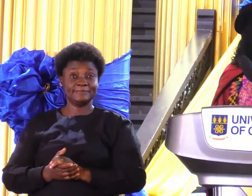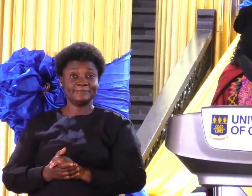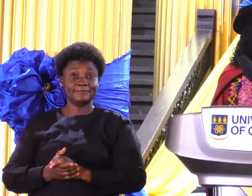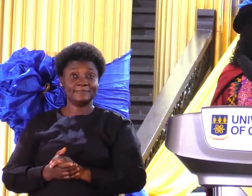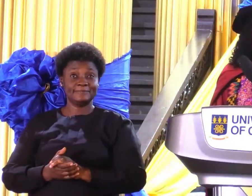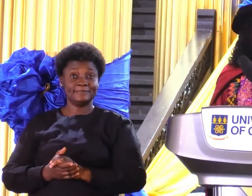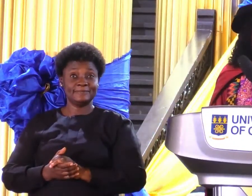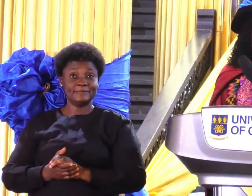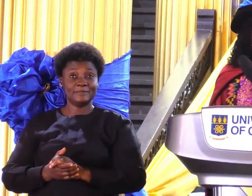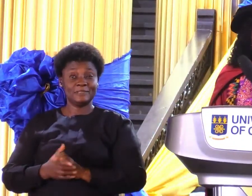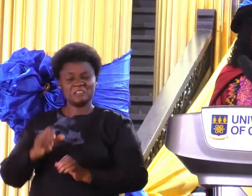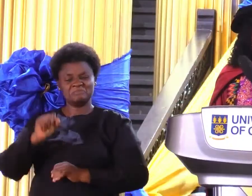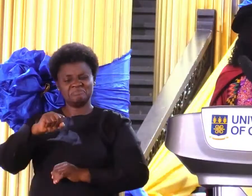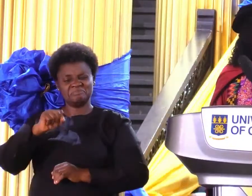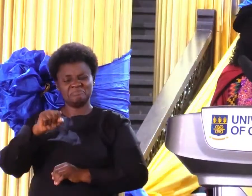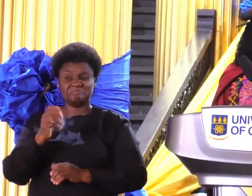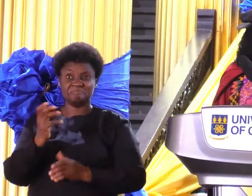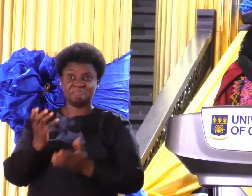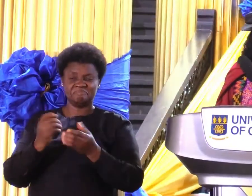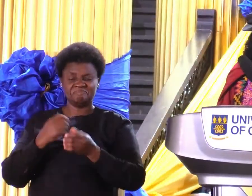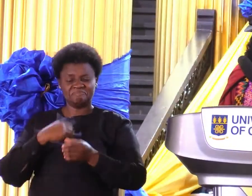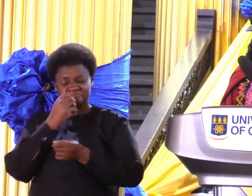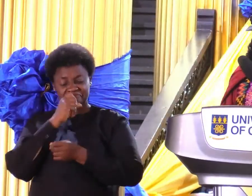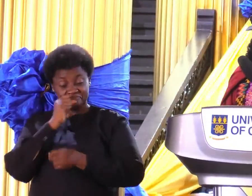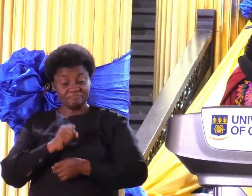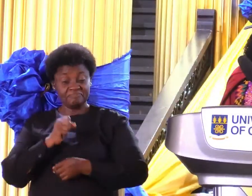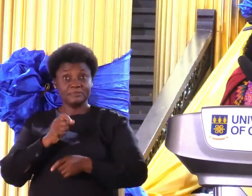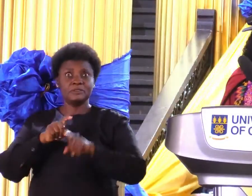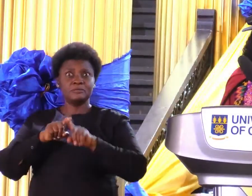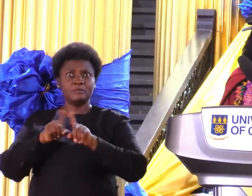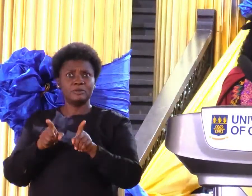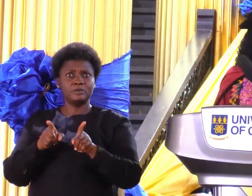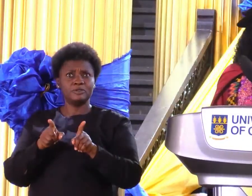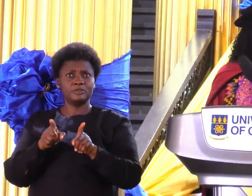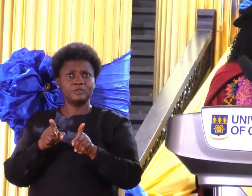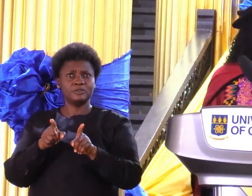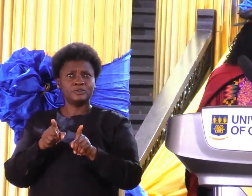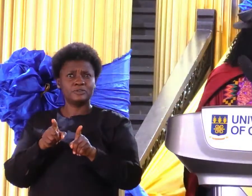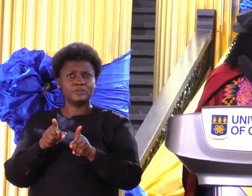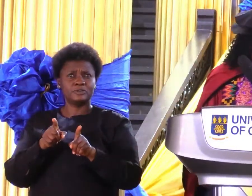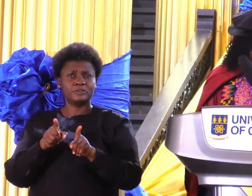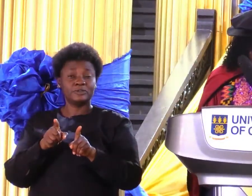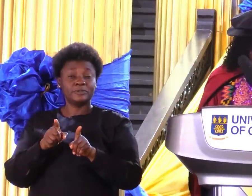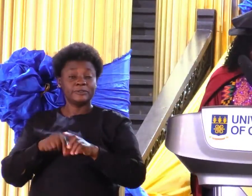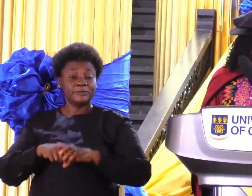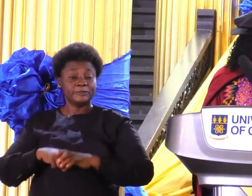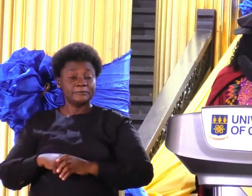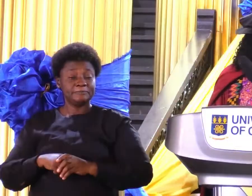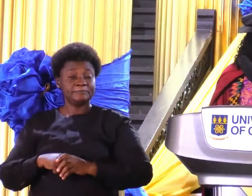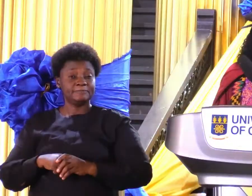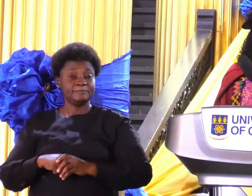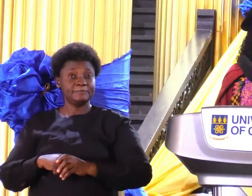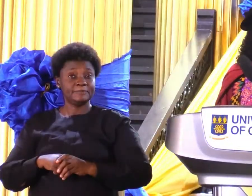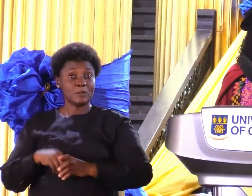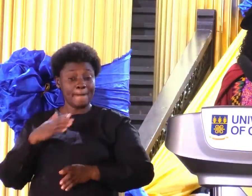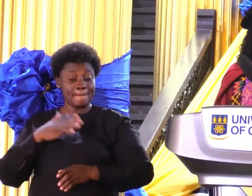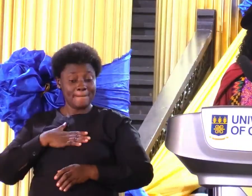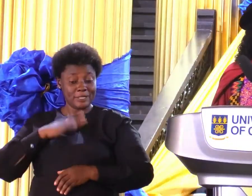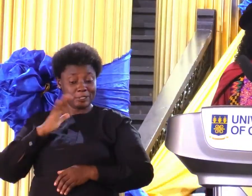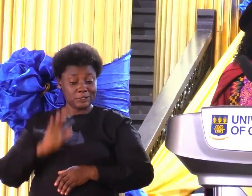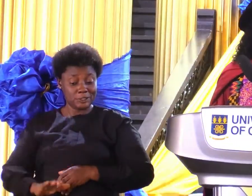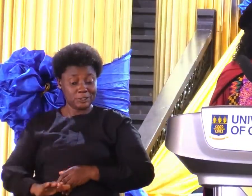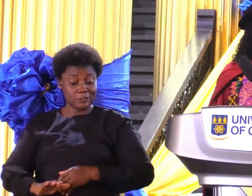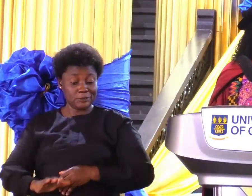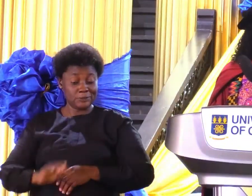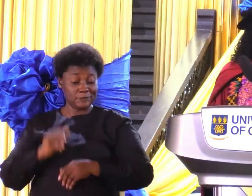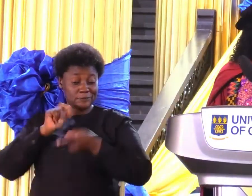not quite sure what informed that, but I suspect that my childhood friend, one